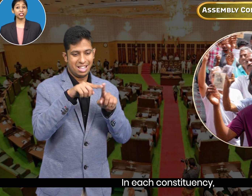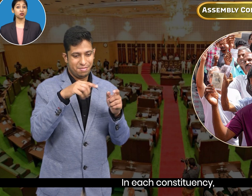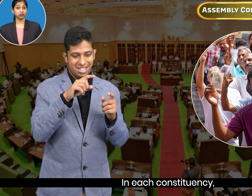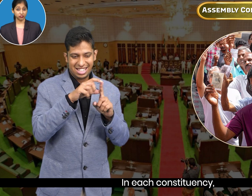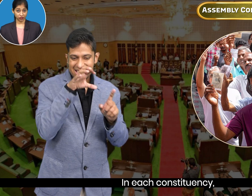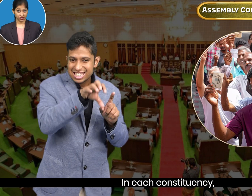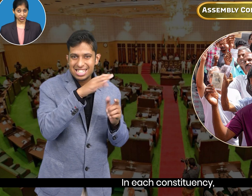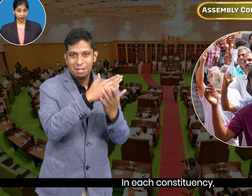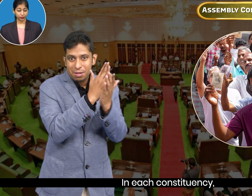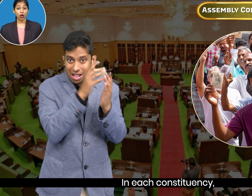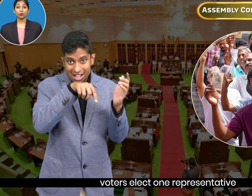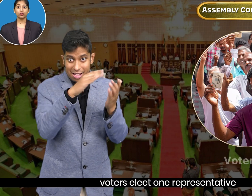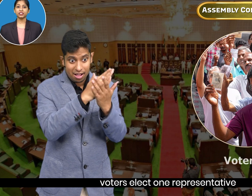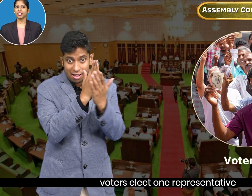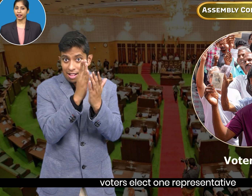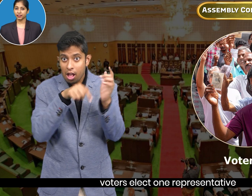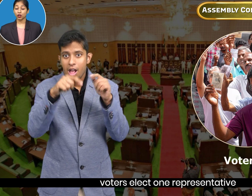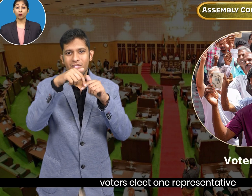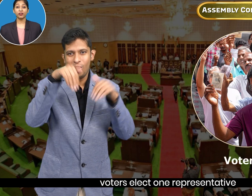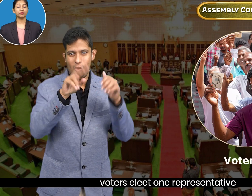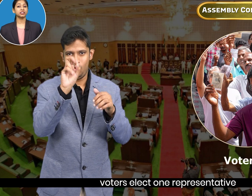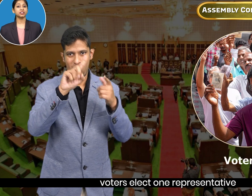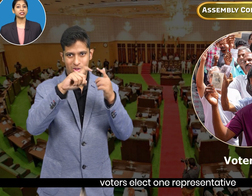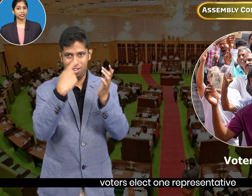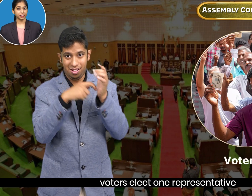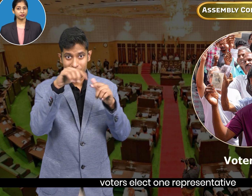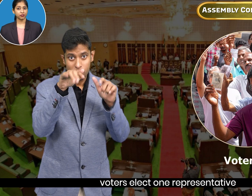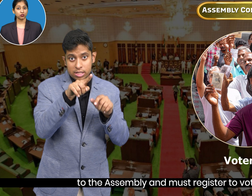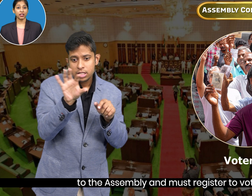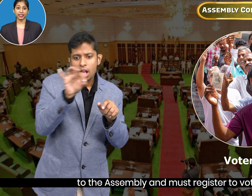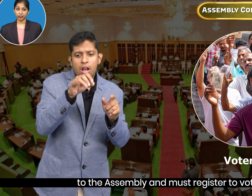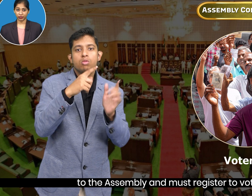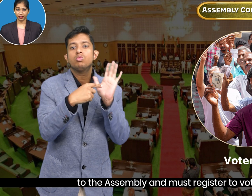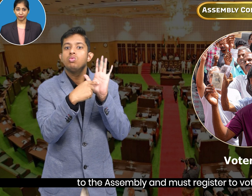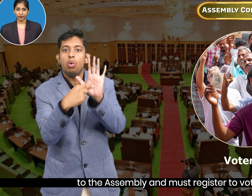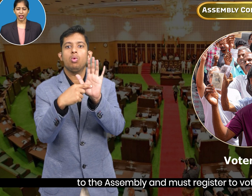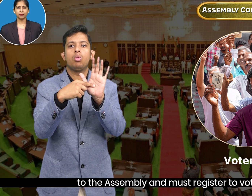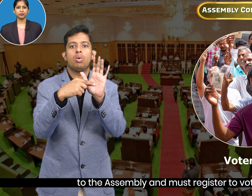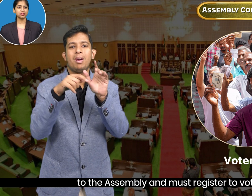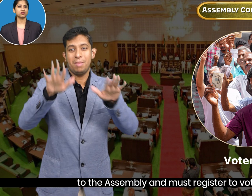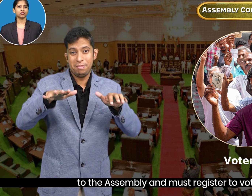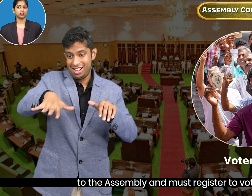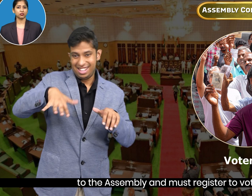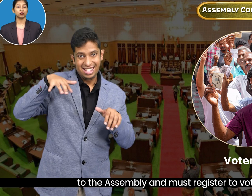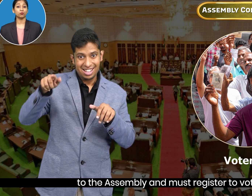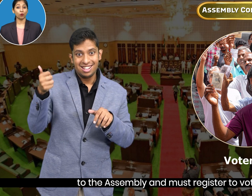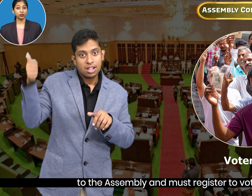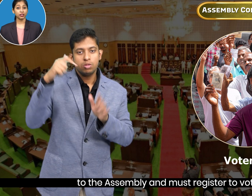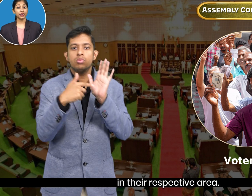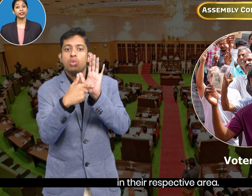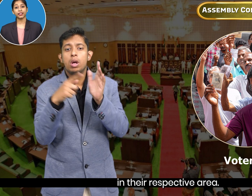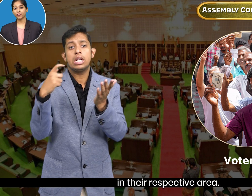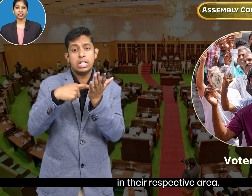In each constituency, voters elect one representative to the assembly and must register to